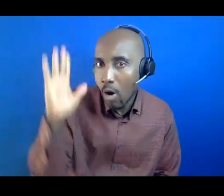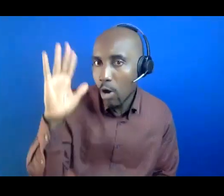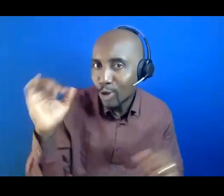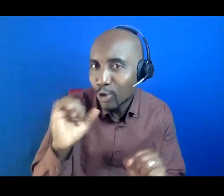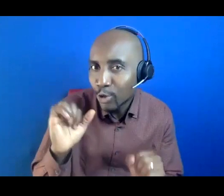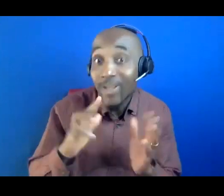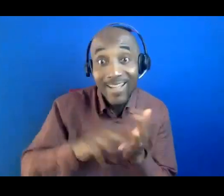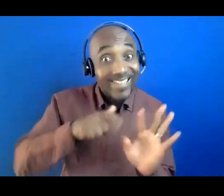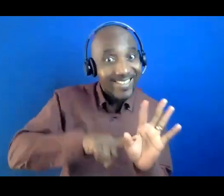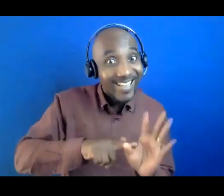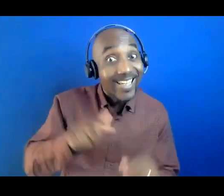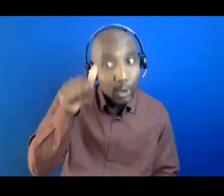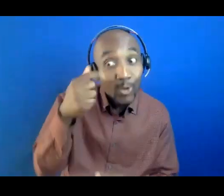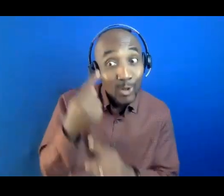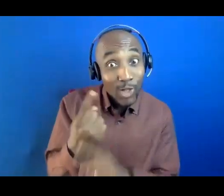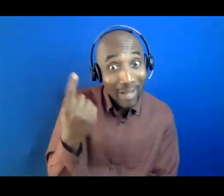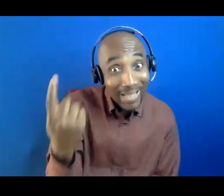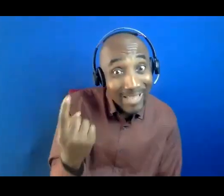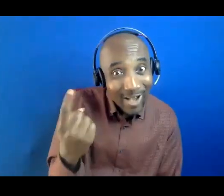knew that that was him.